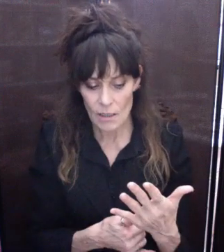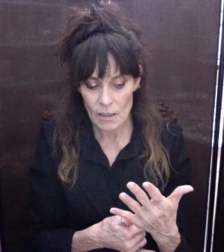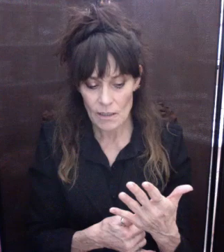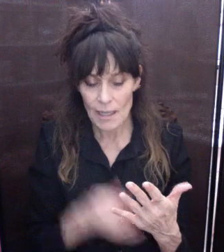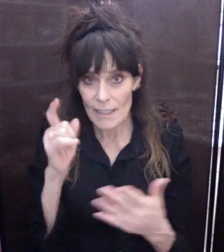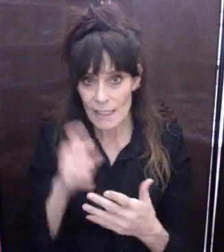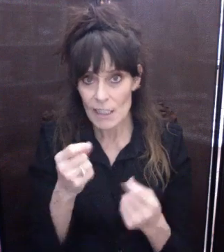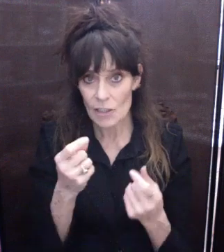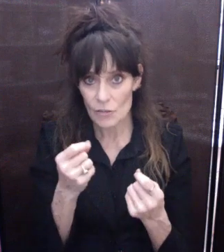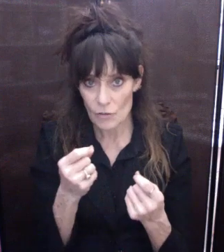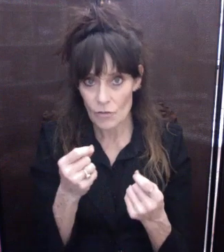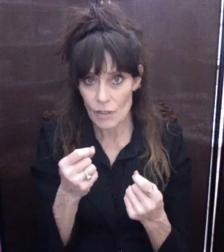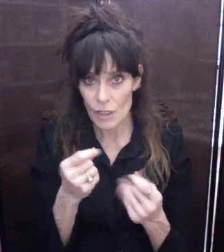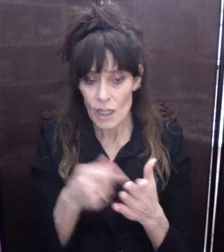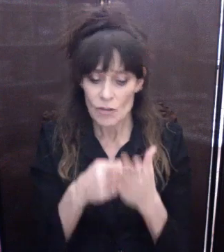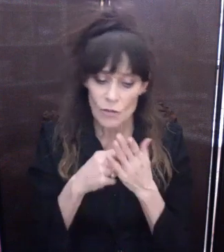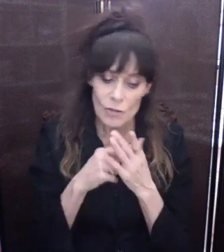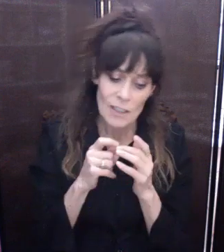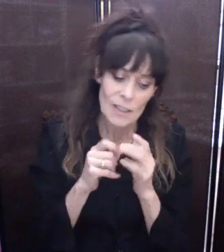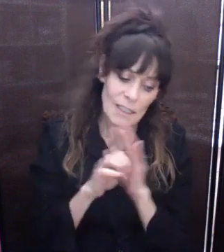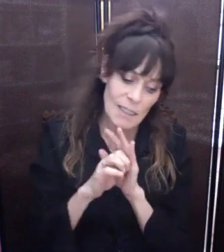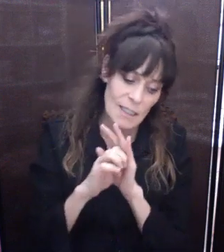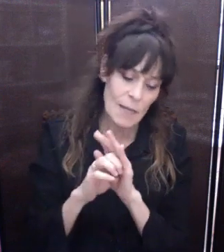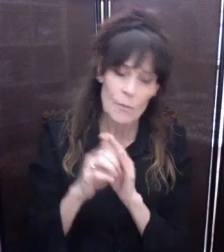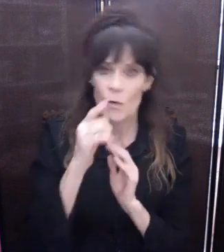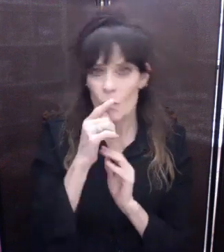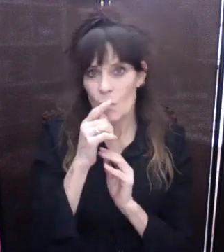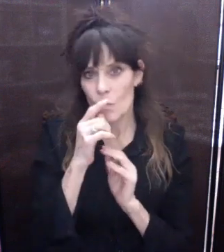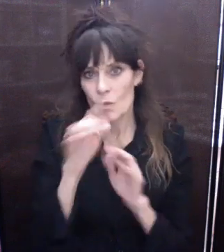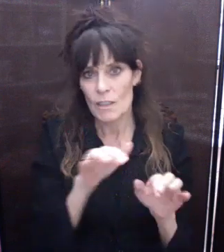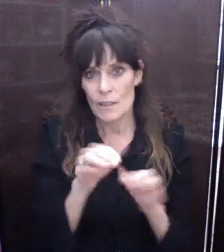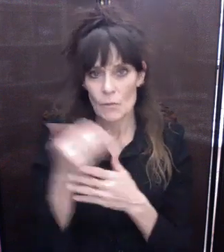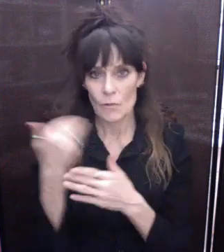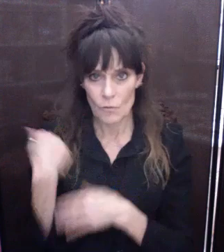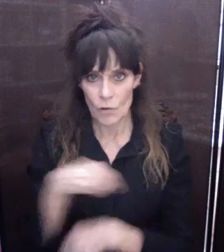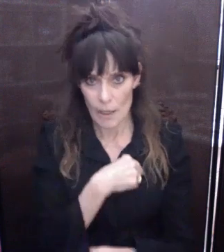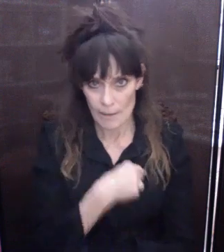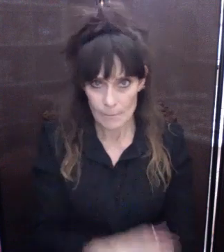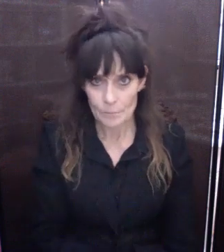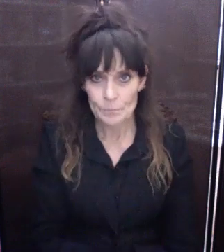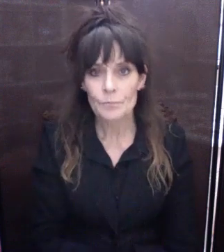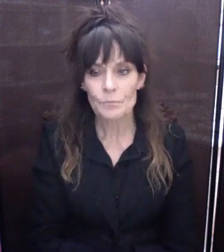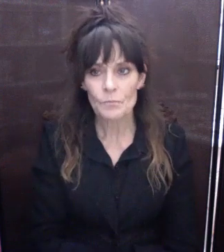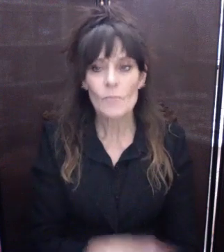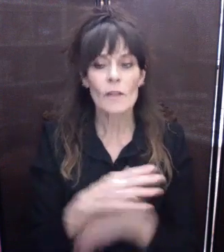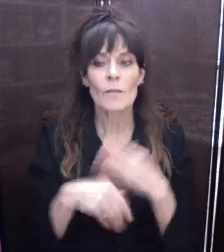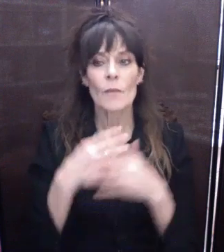do and shows us the example of those who came before us. The process for me is one that,